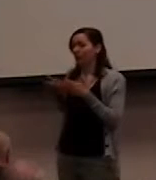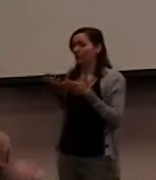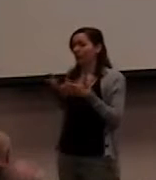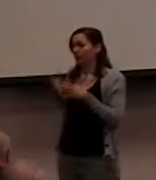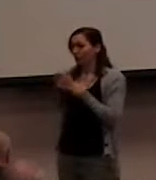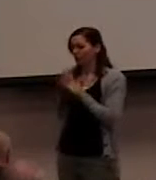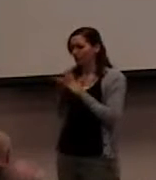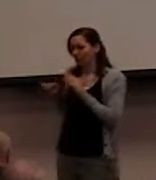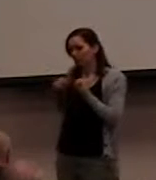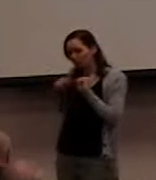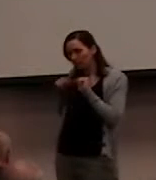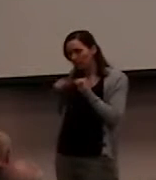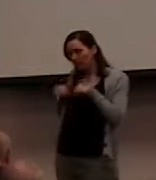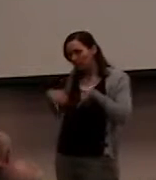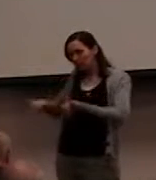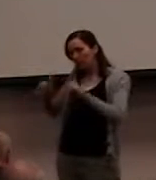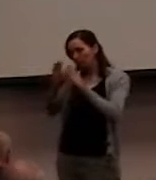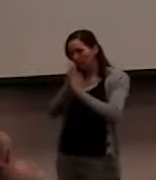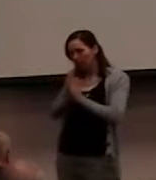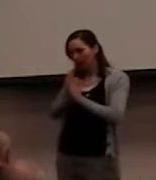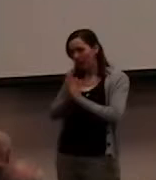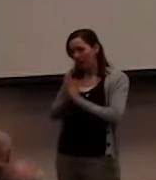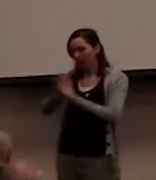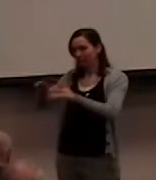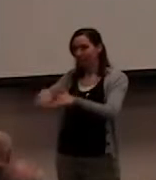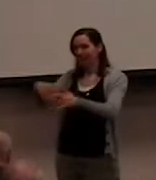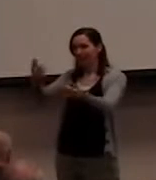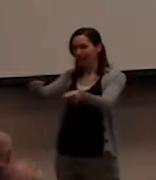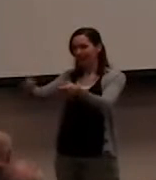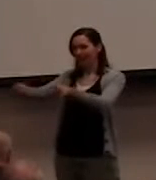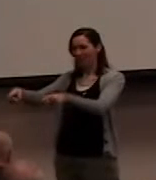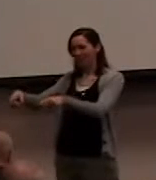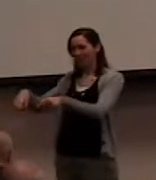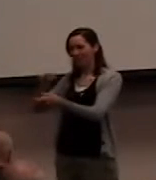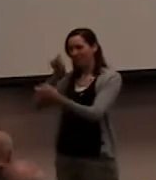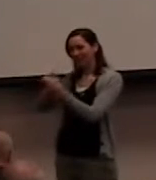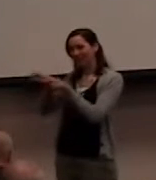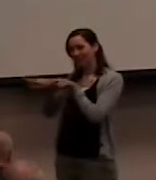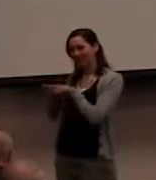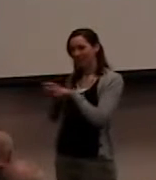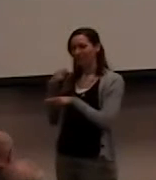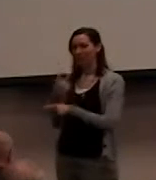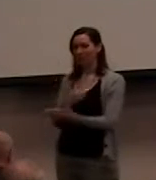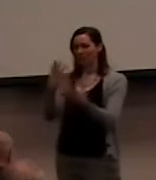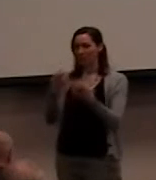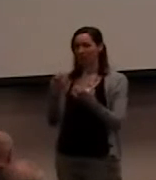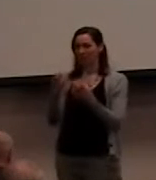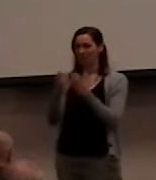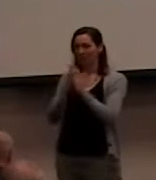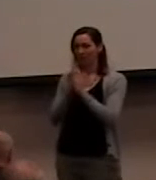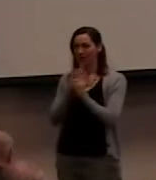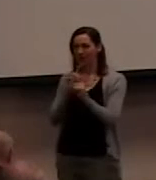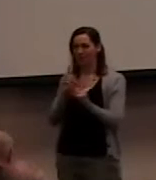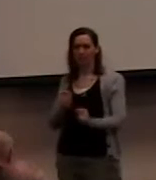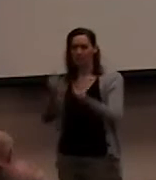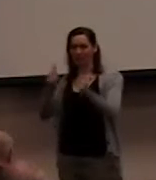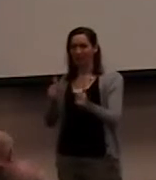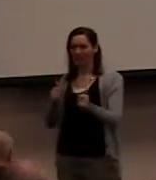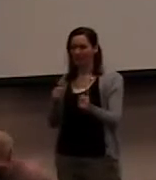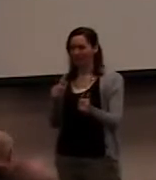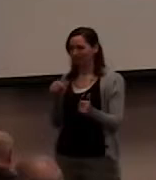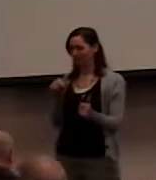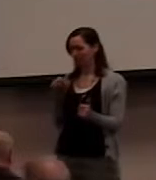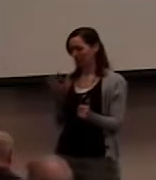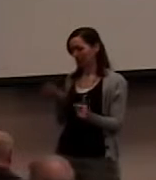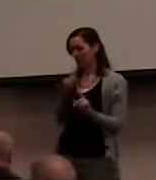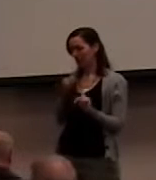those events were underway. You know, you and I would like to have prompt answers to prayer. This one's really prompt.